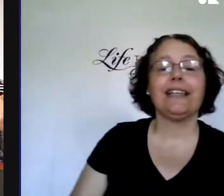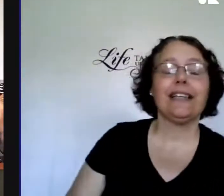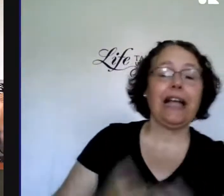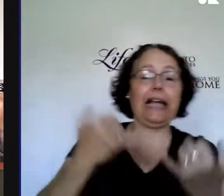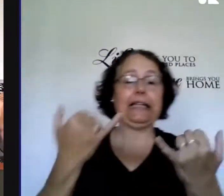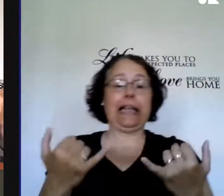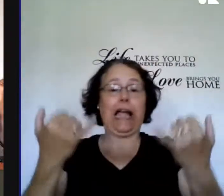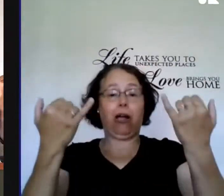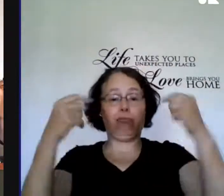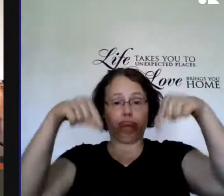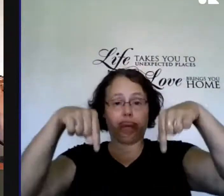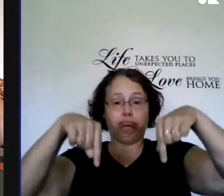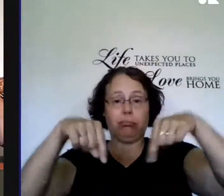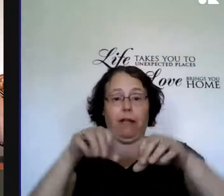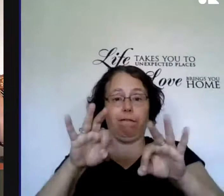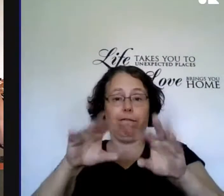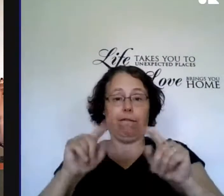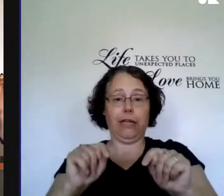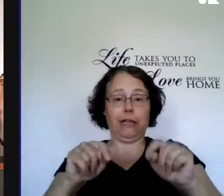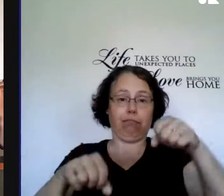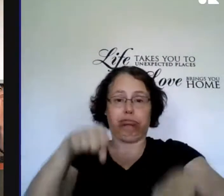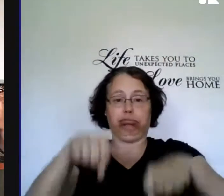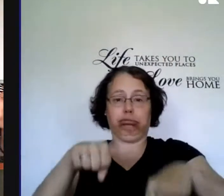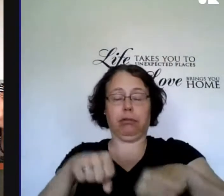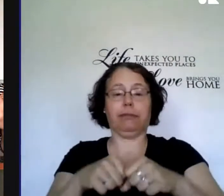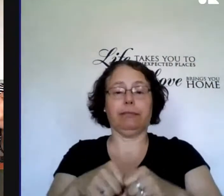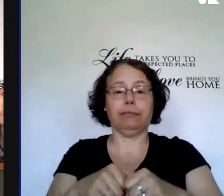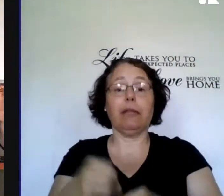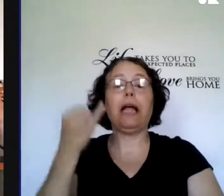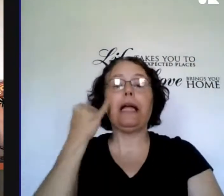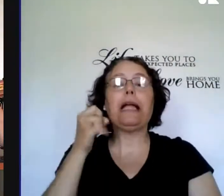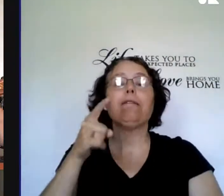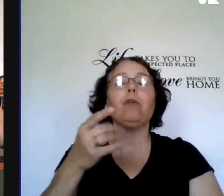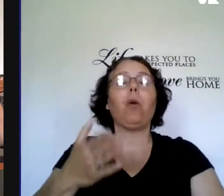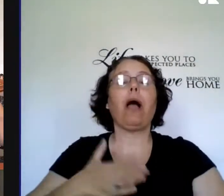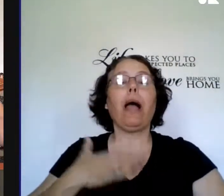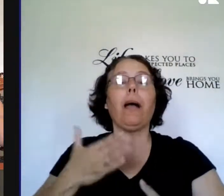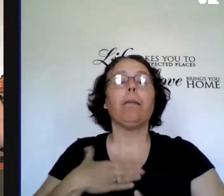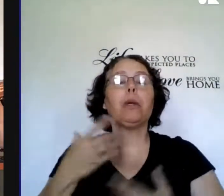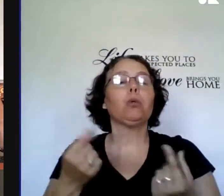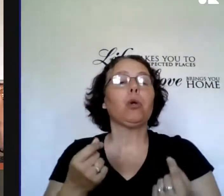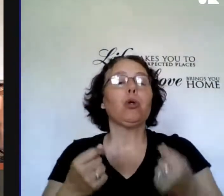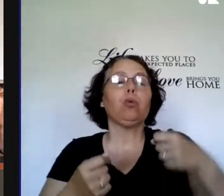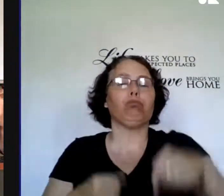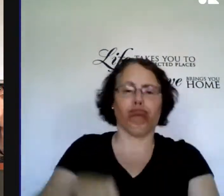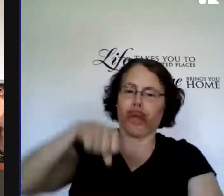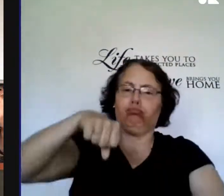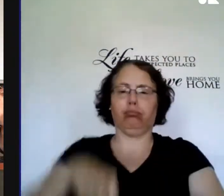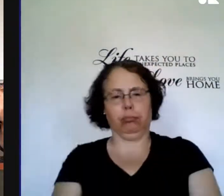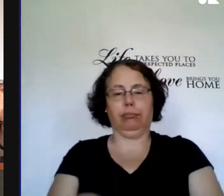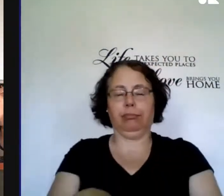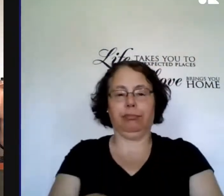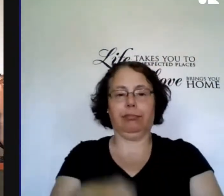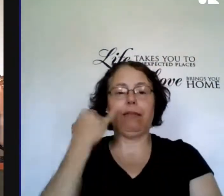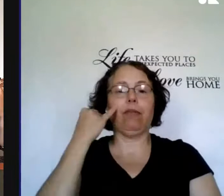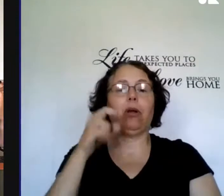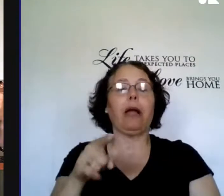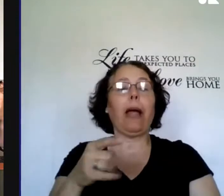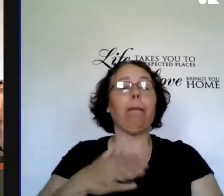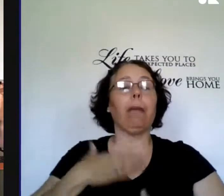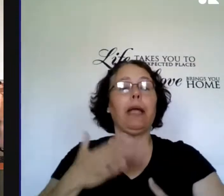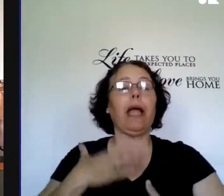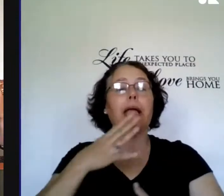your feet? If you're happy and you know it, stomp your feet. If